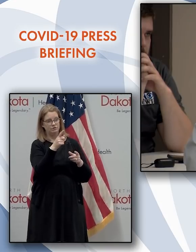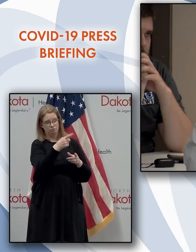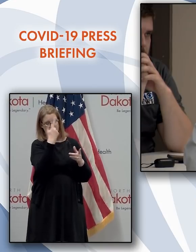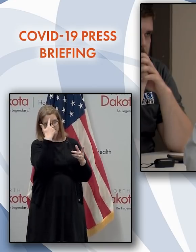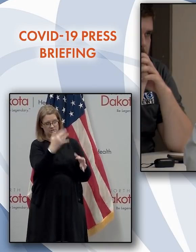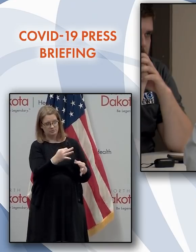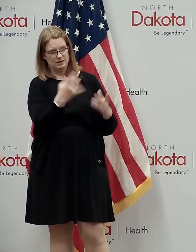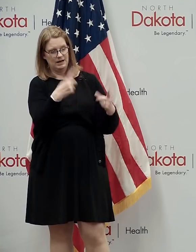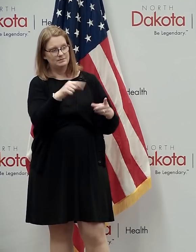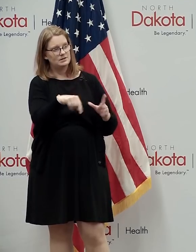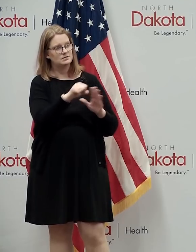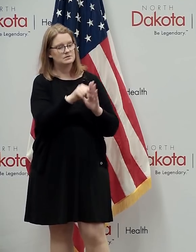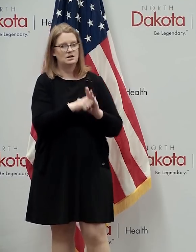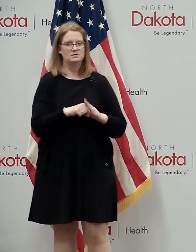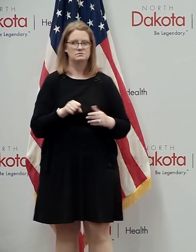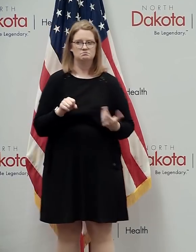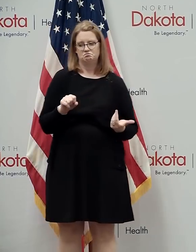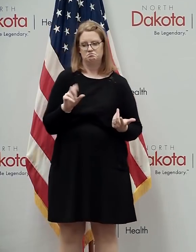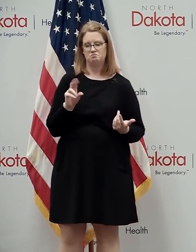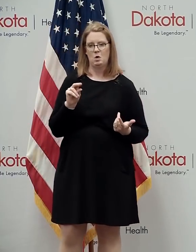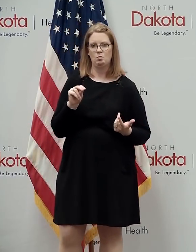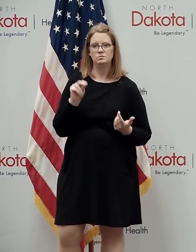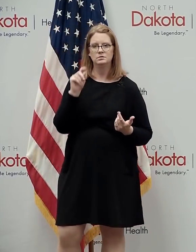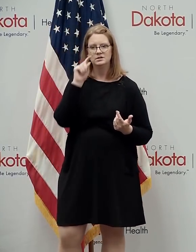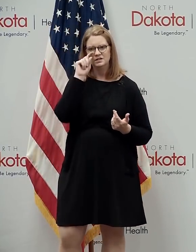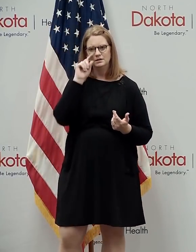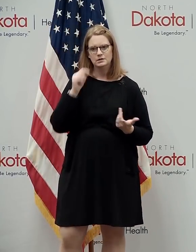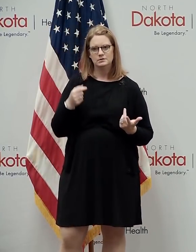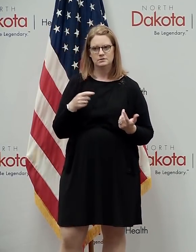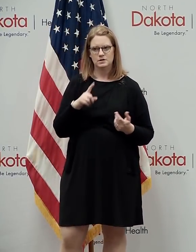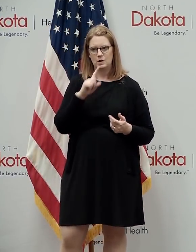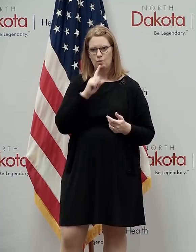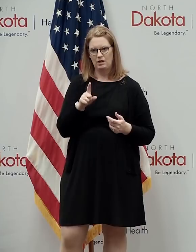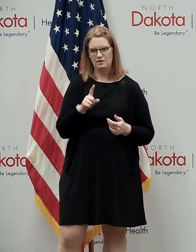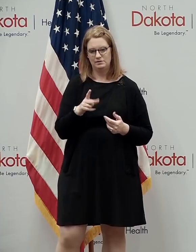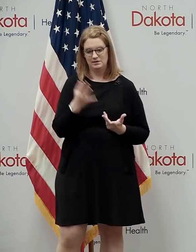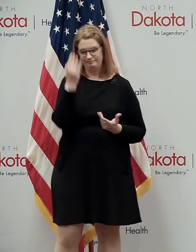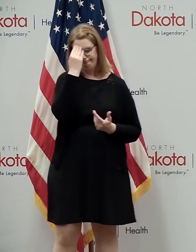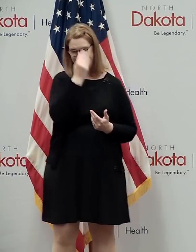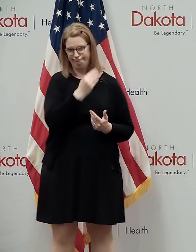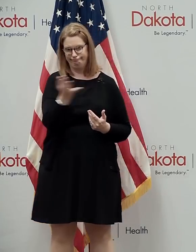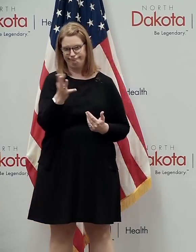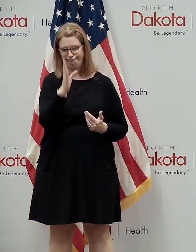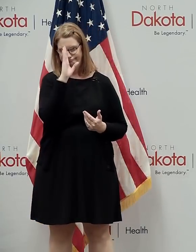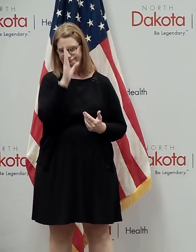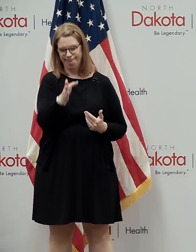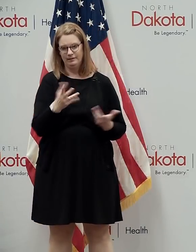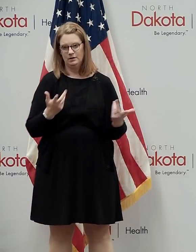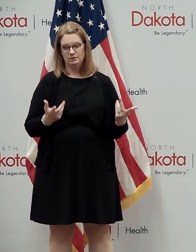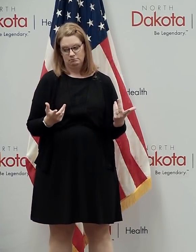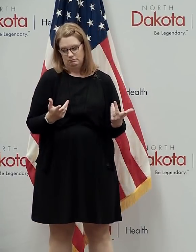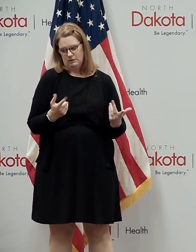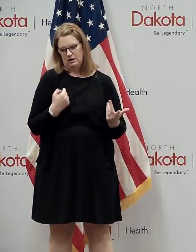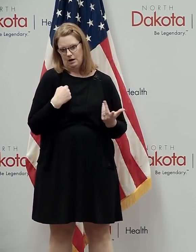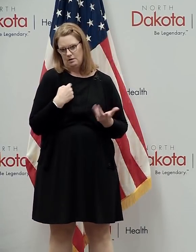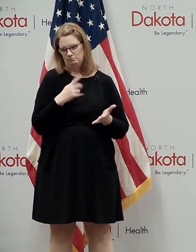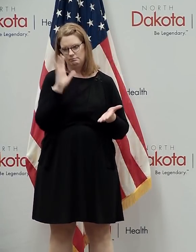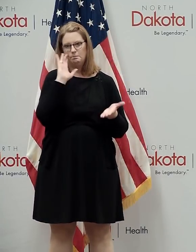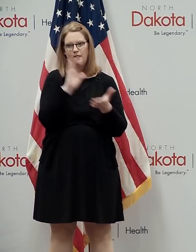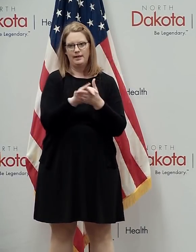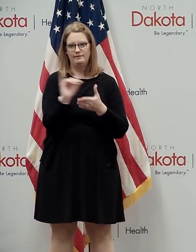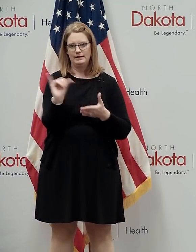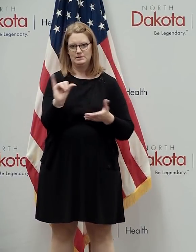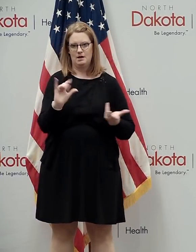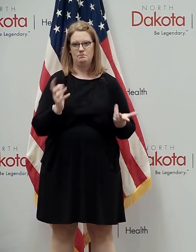state? No, I don't think so. I mean, I think she's just making an affirmative statement, which I share that belief, that I think that, you know,